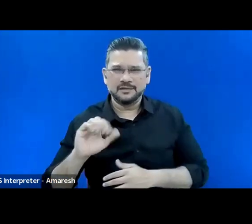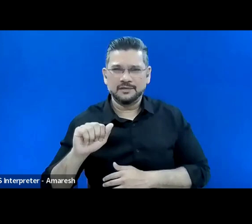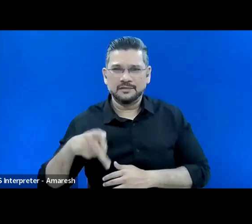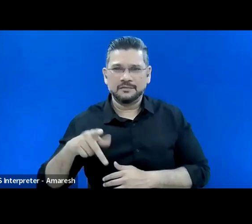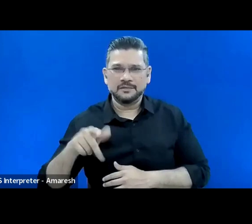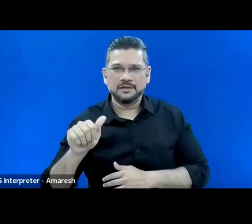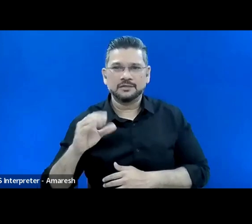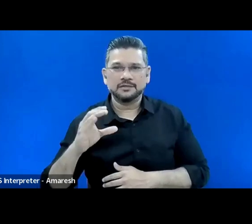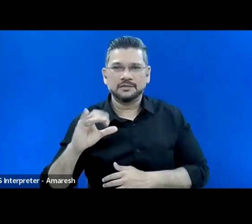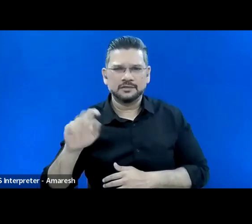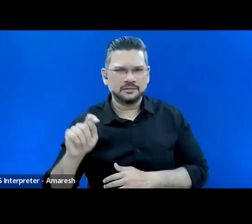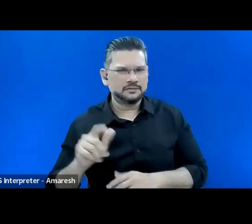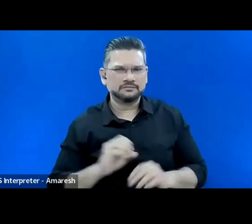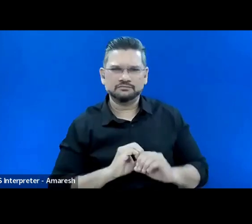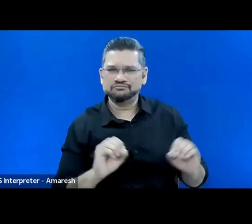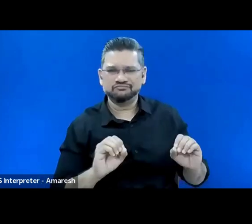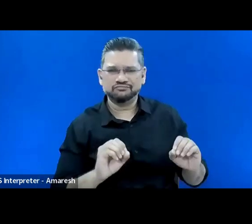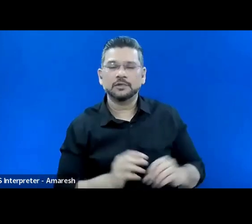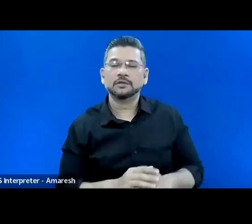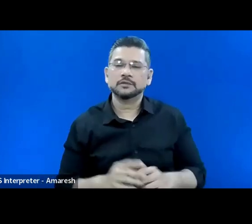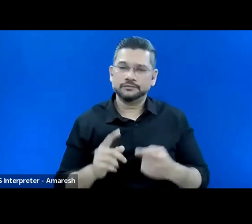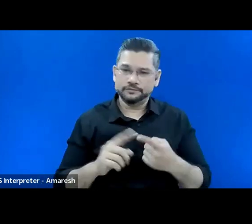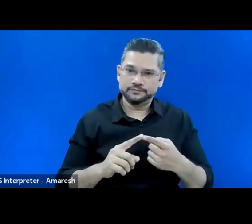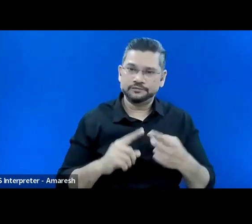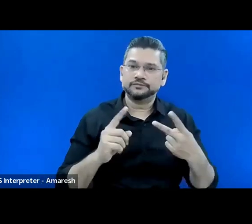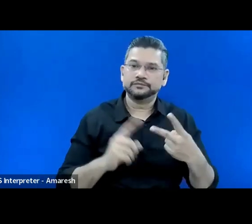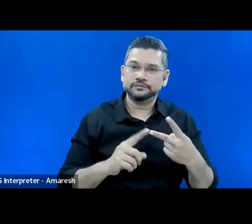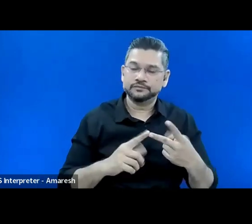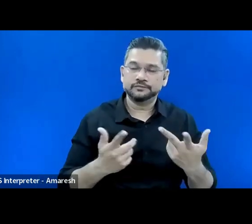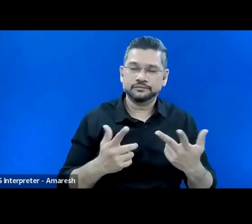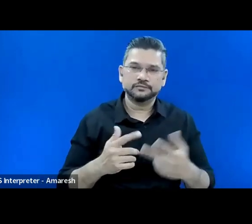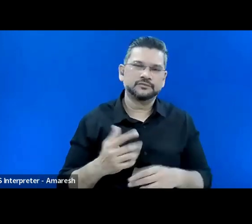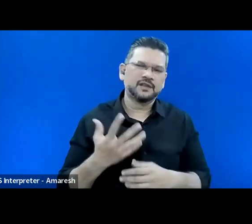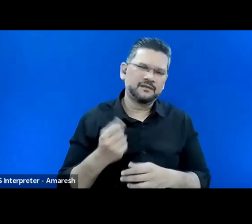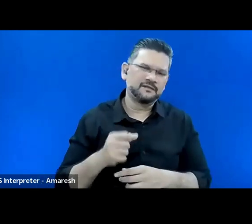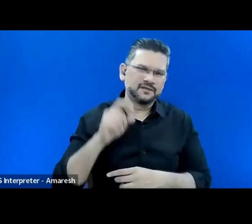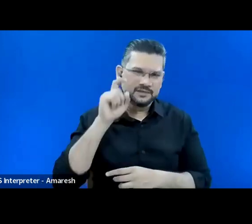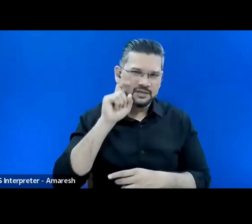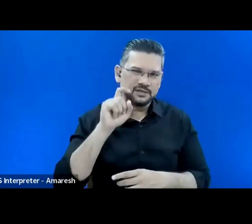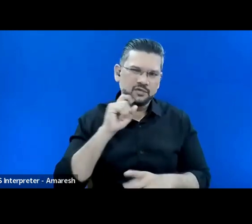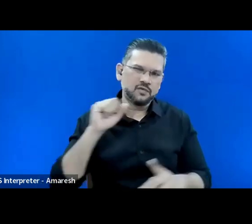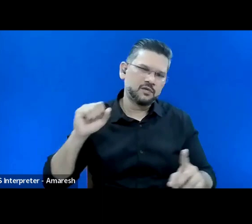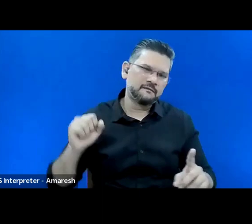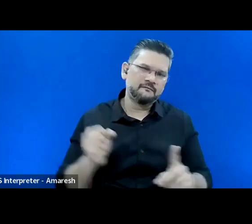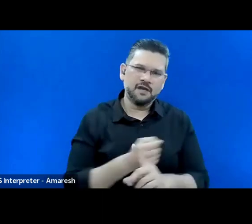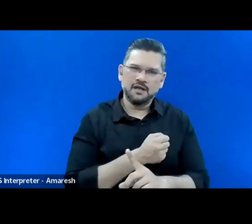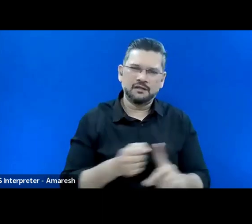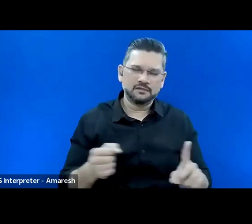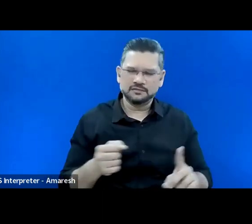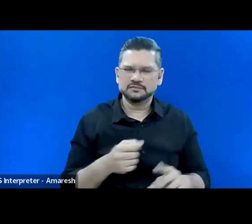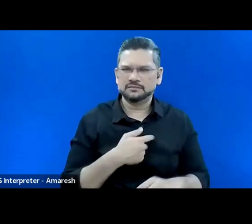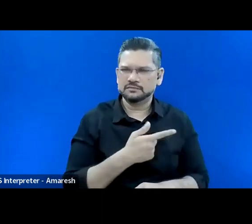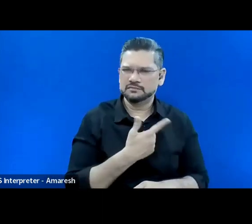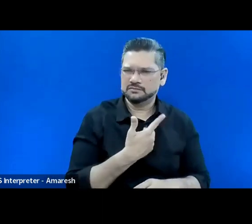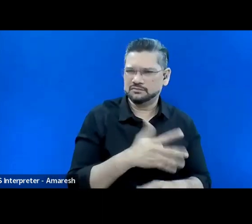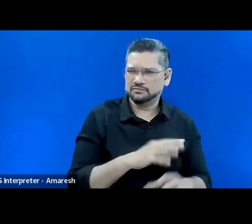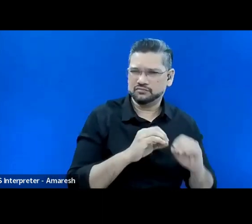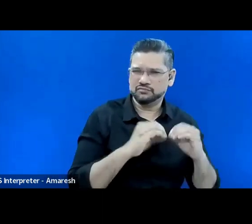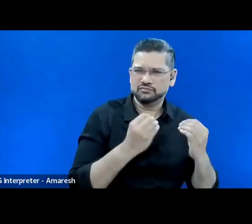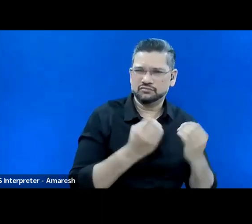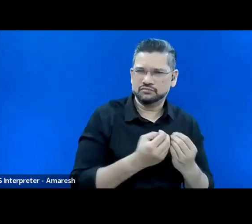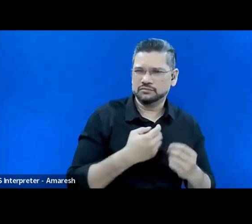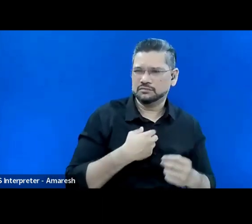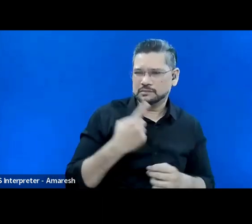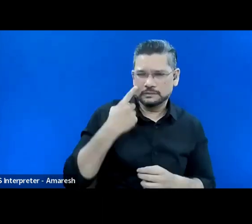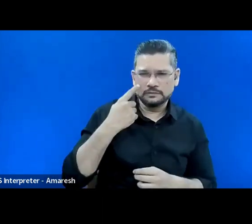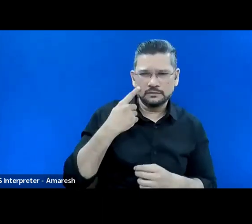The second thing that I would like to draw attention to is sexual violence. In my organization, as She Writes Woman, we have recorded that 7 in 10 women